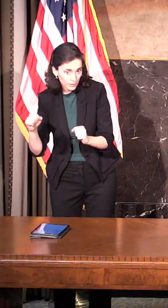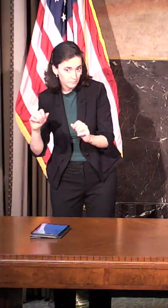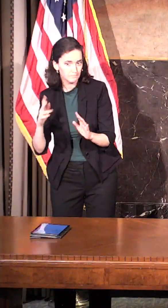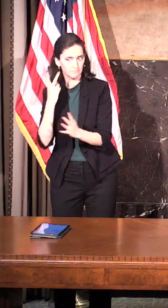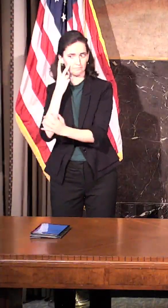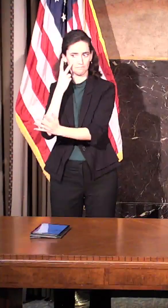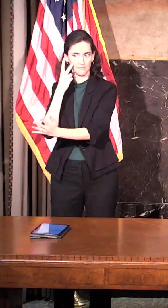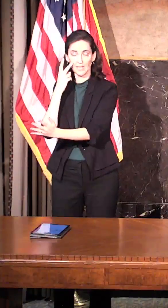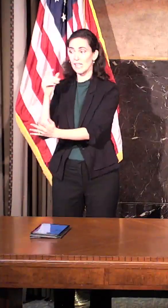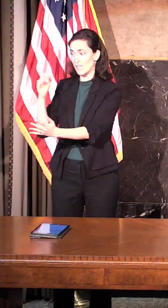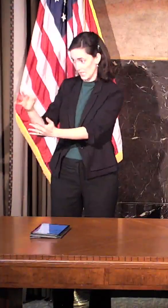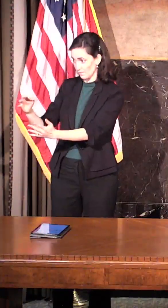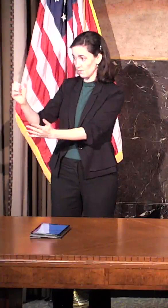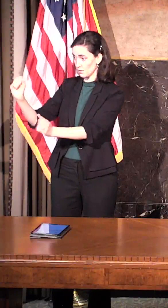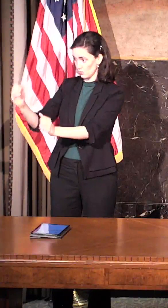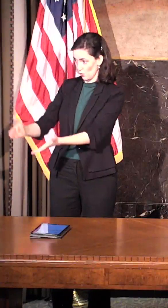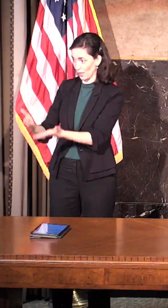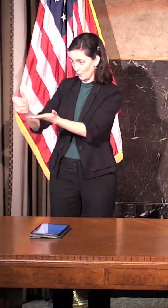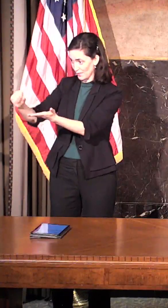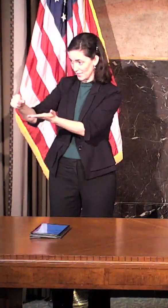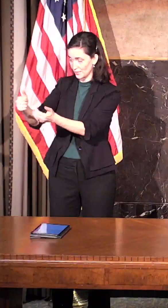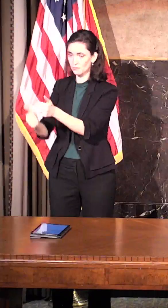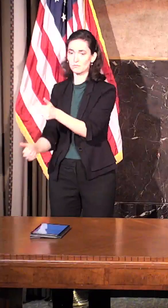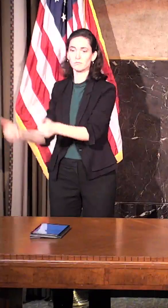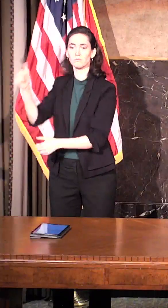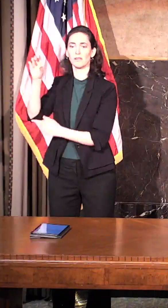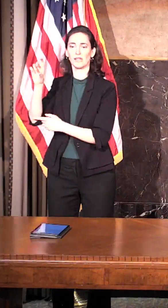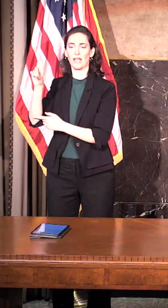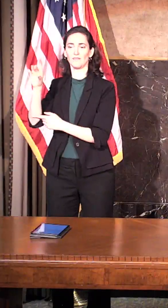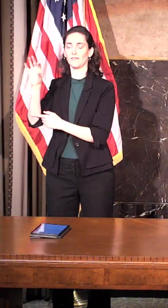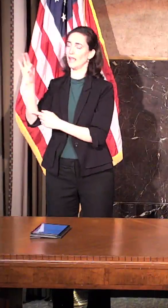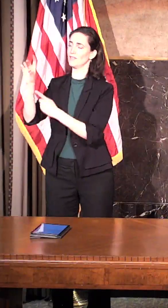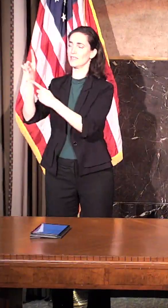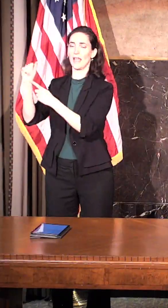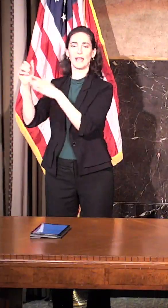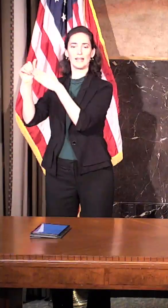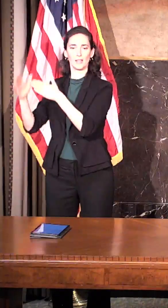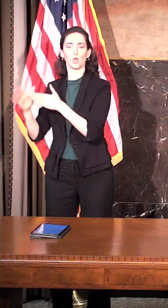will consider that. Based on what we know about this vaccine,